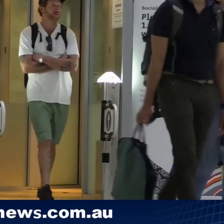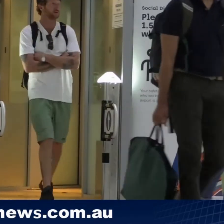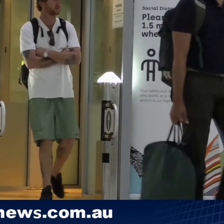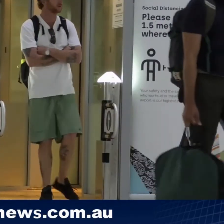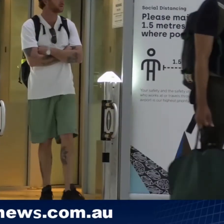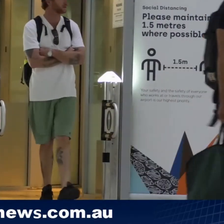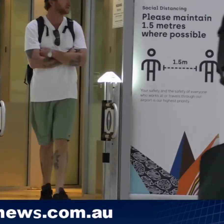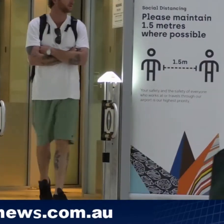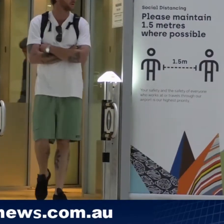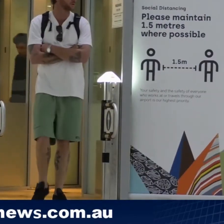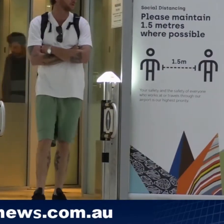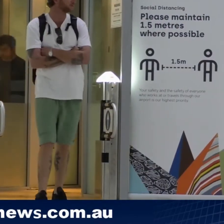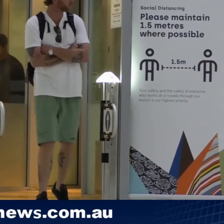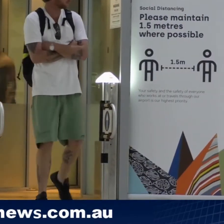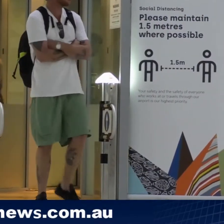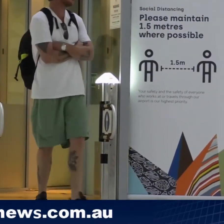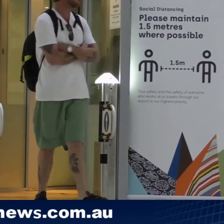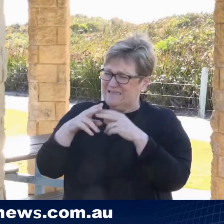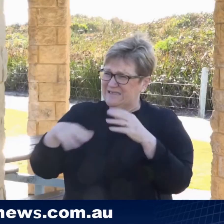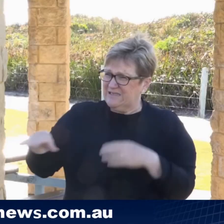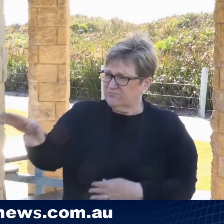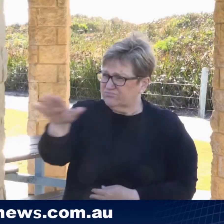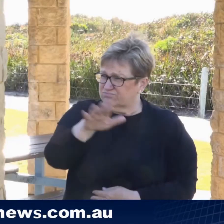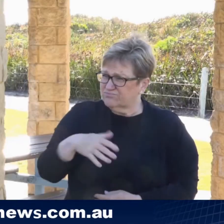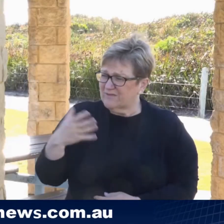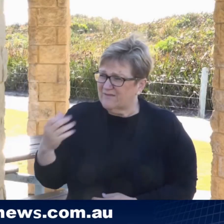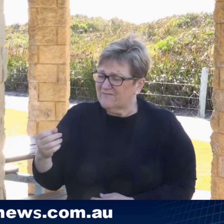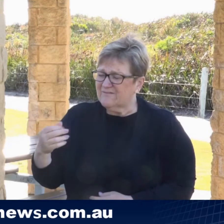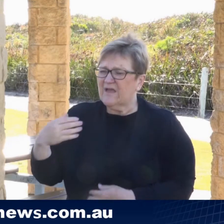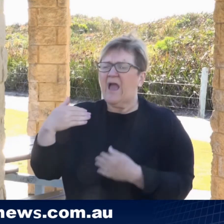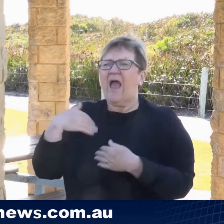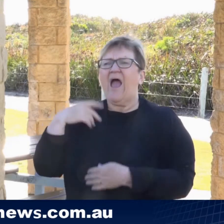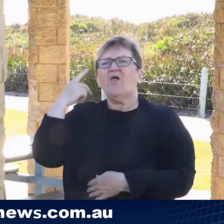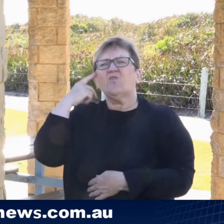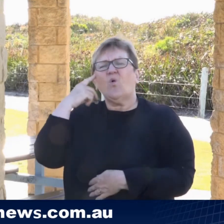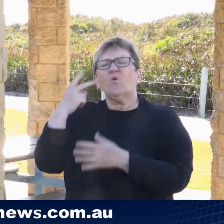to make, especially given the time of the year. Our thoughts are